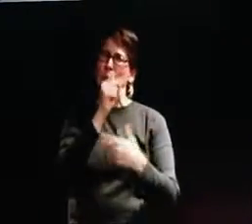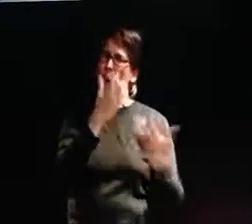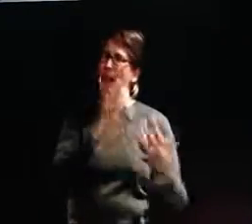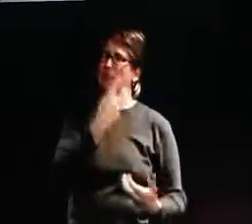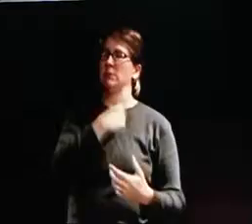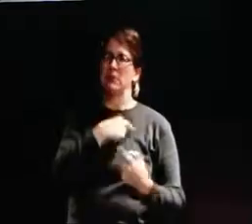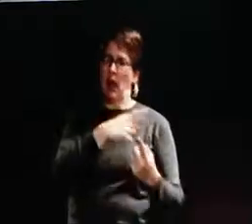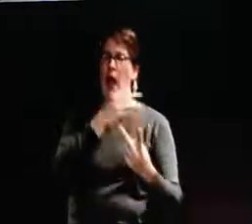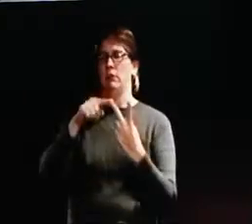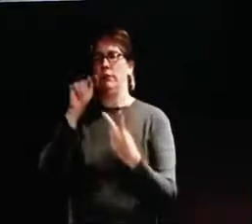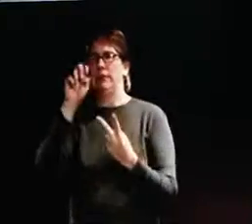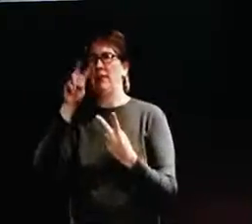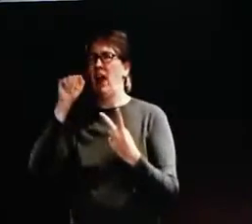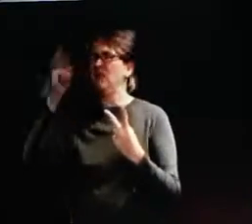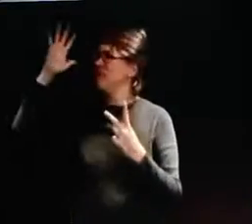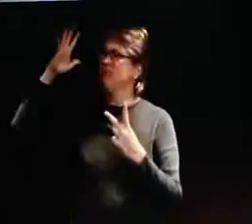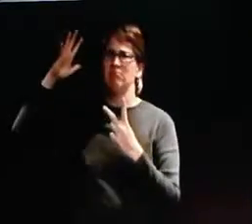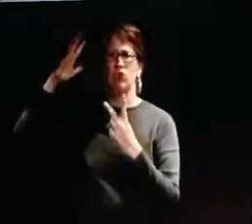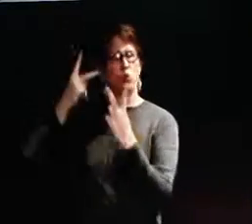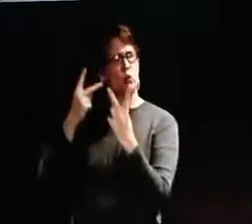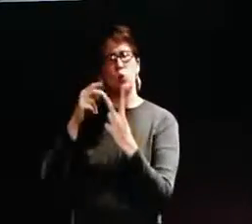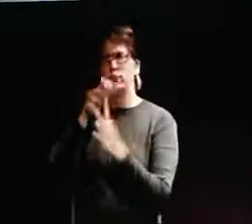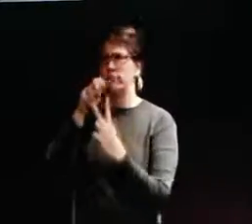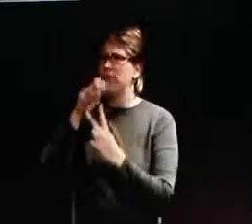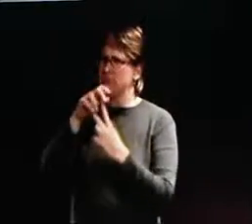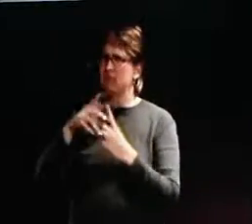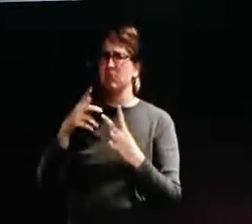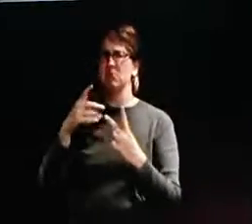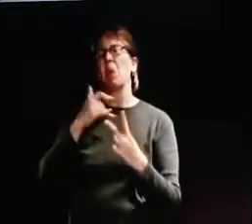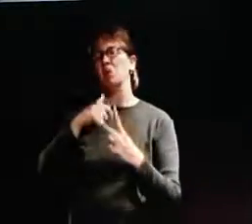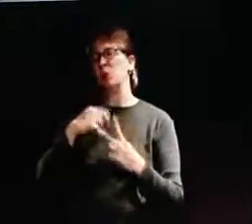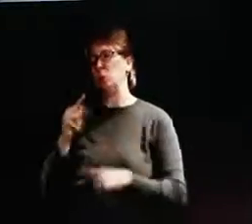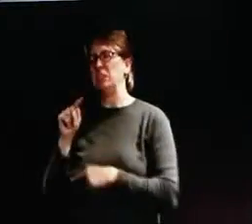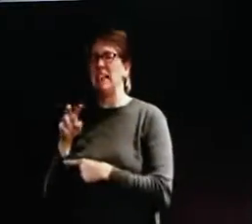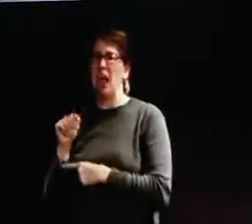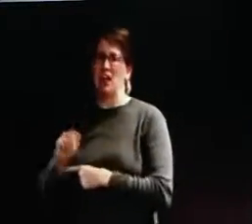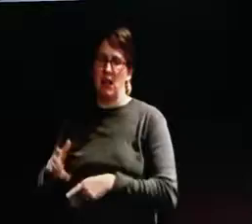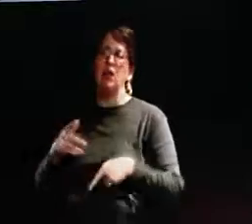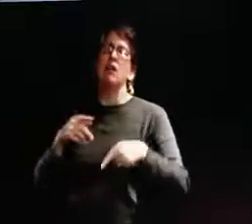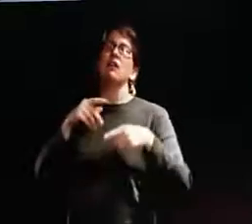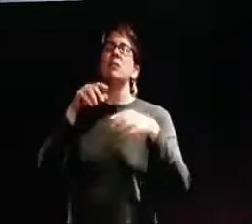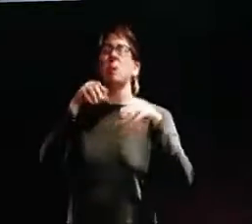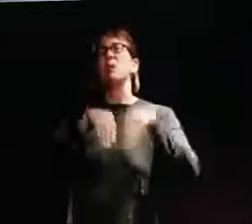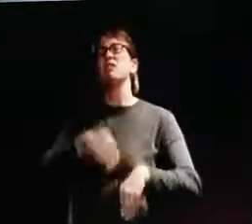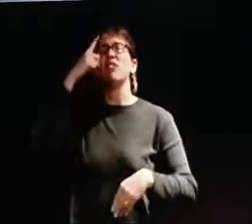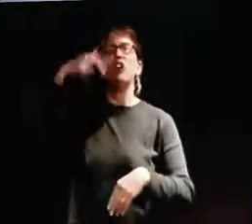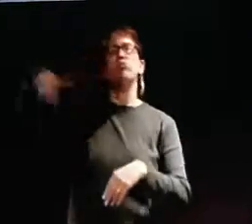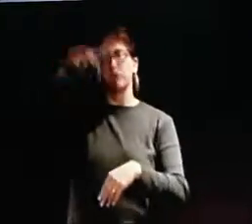would recommend. They're lightweight, they're easy to carry, and they'll keep you dry and warm. A lot of people will pack several pairs